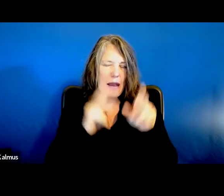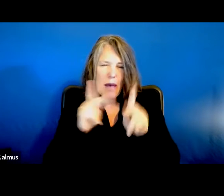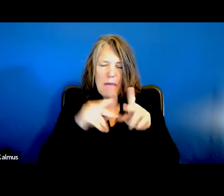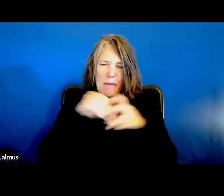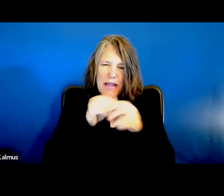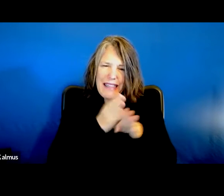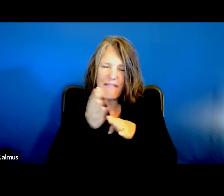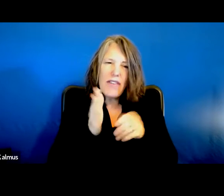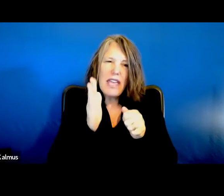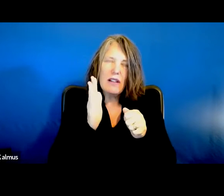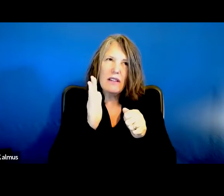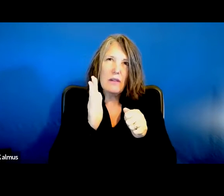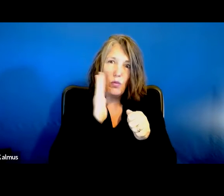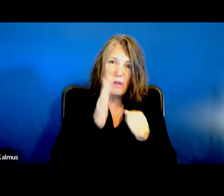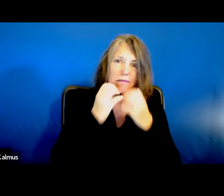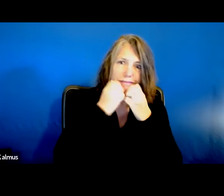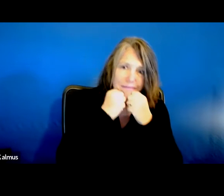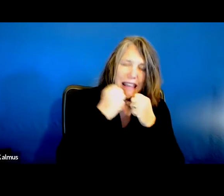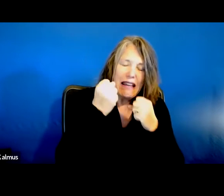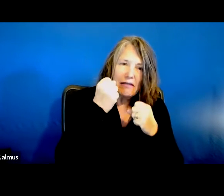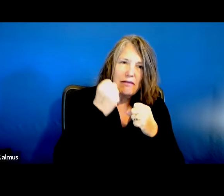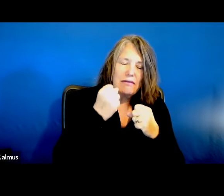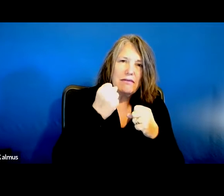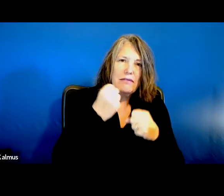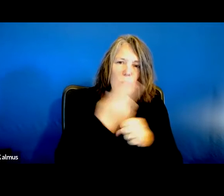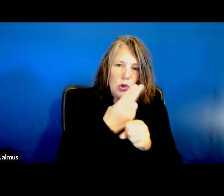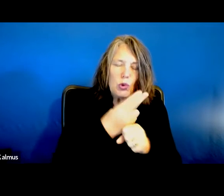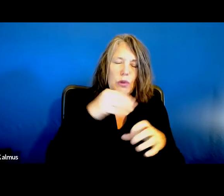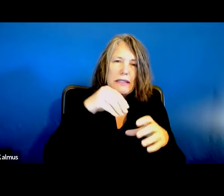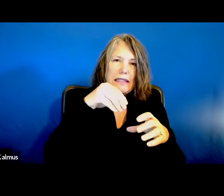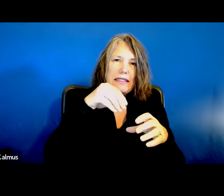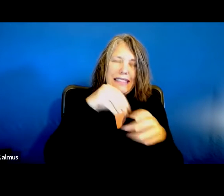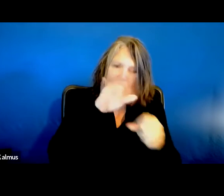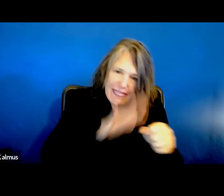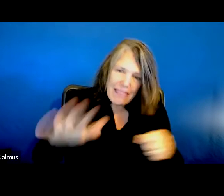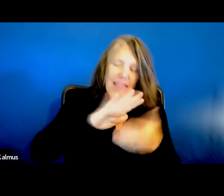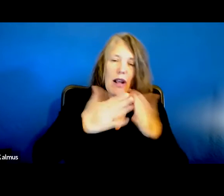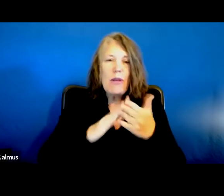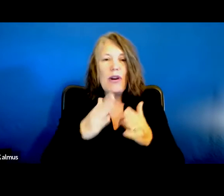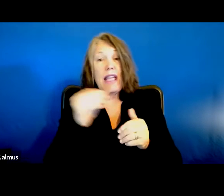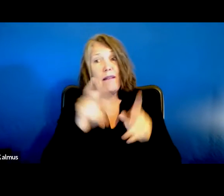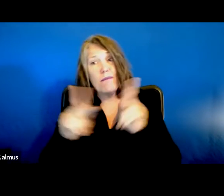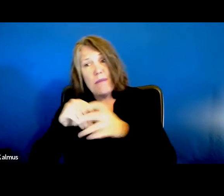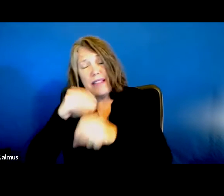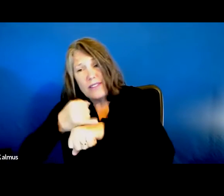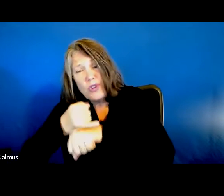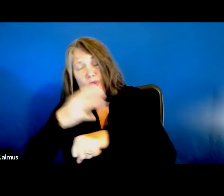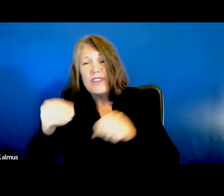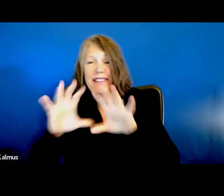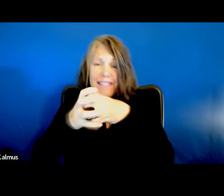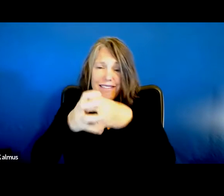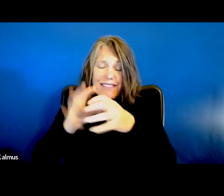their lives in the community or not in the community in institutions, and how can we really